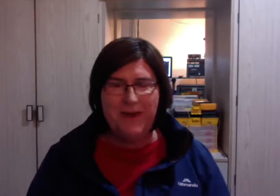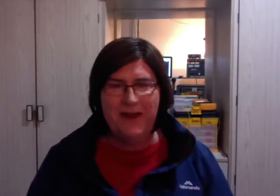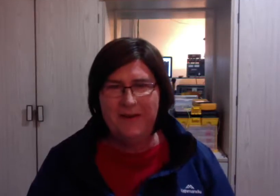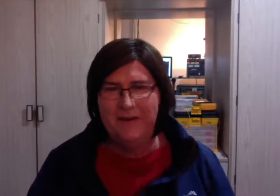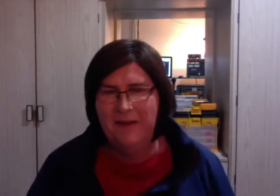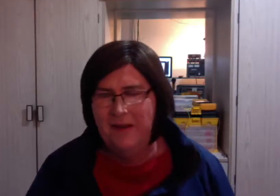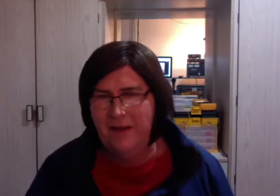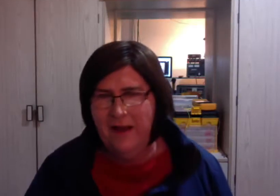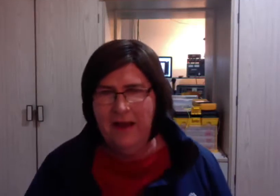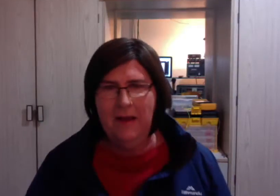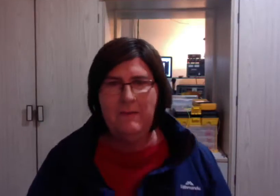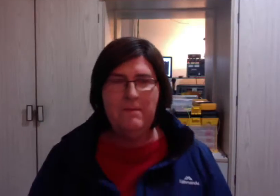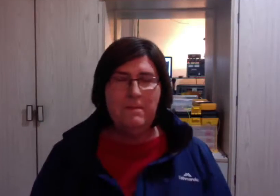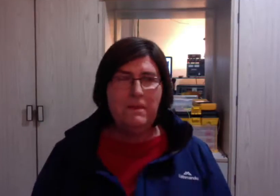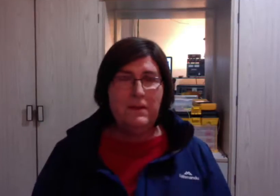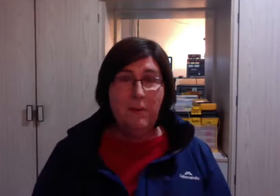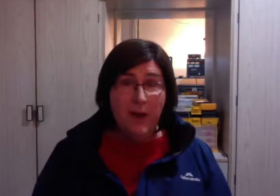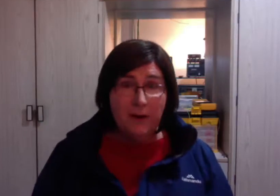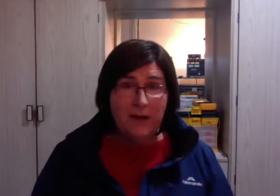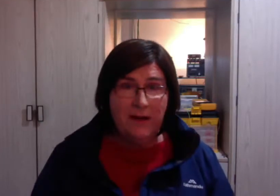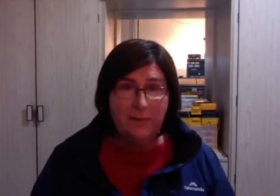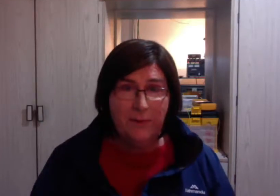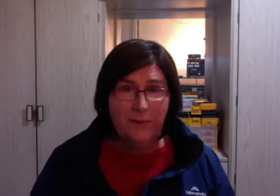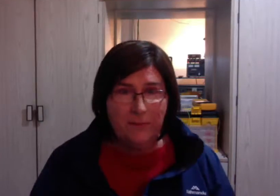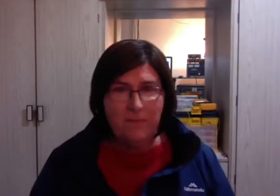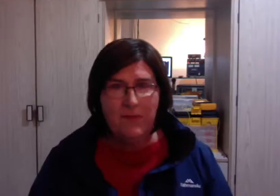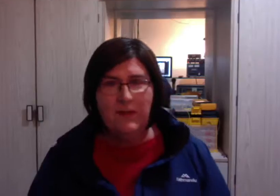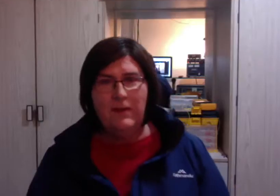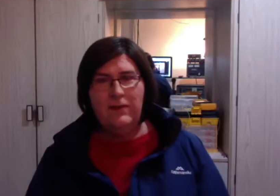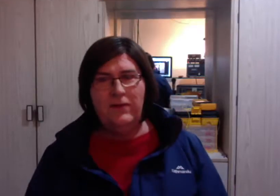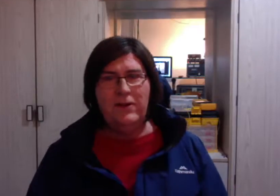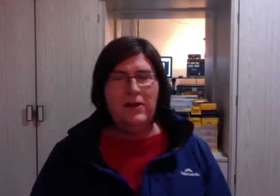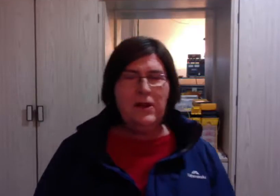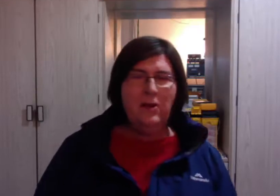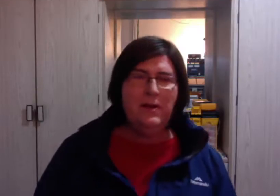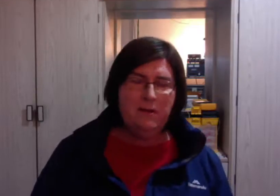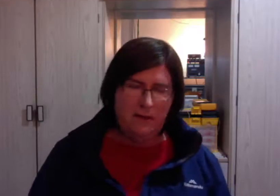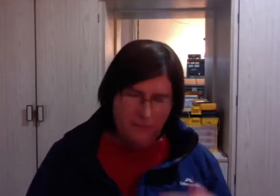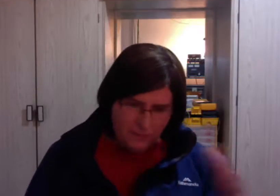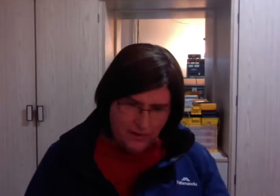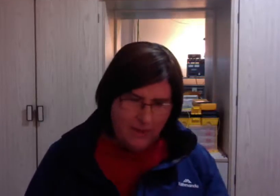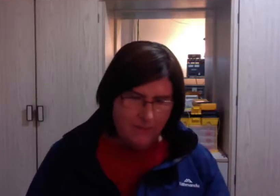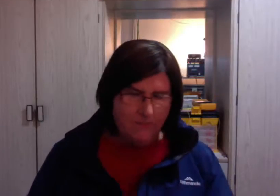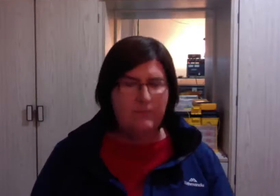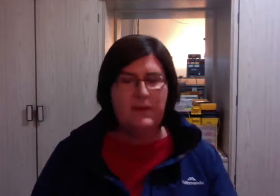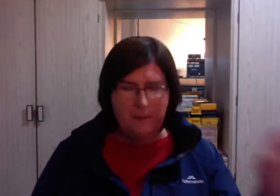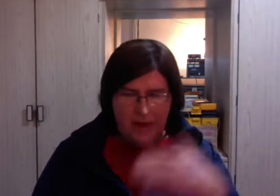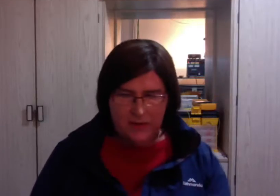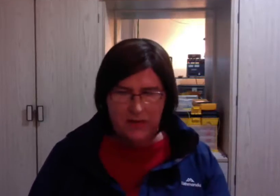that. You might not get any fuel. So, you know, go and fuel up, come back, do your